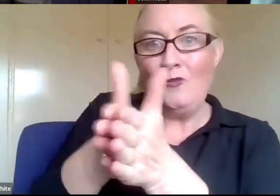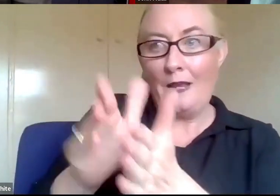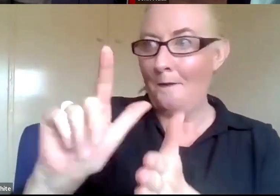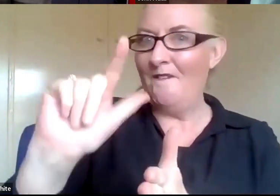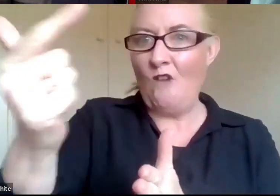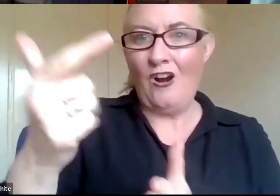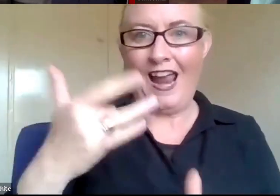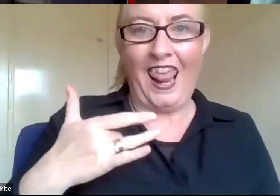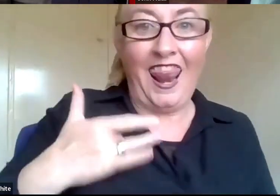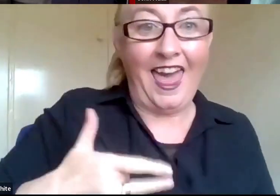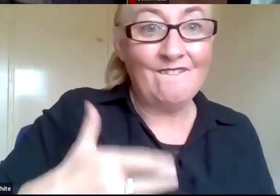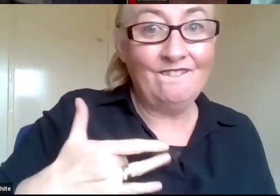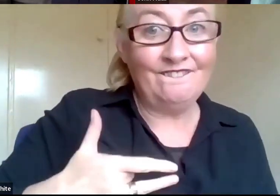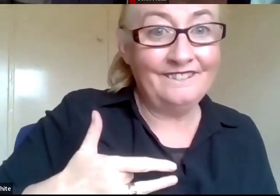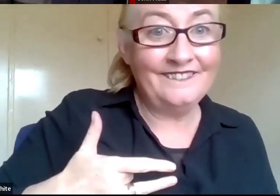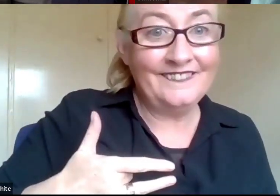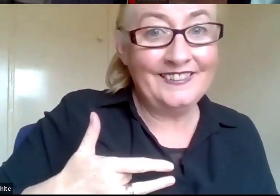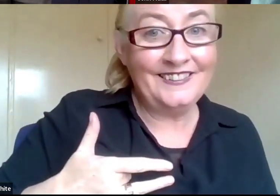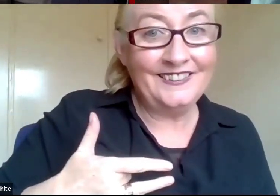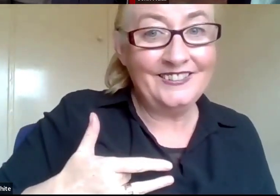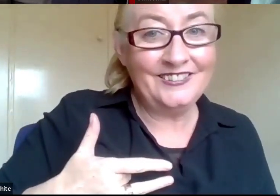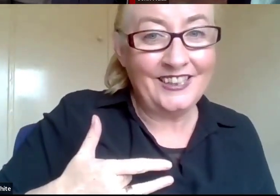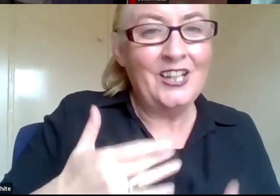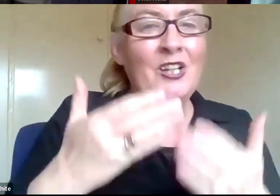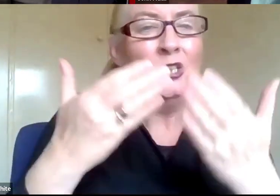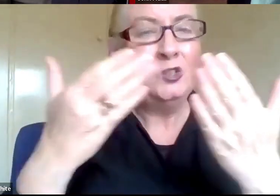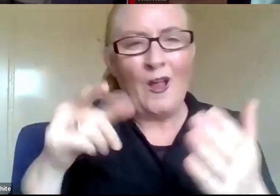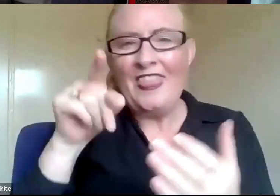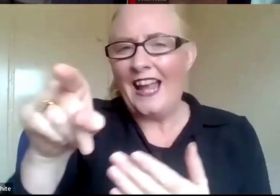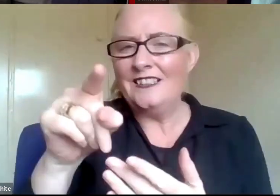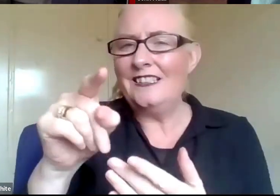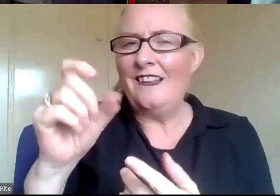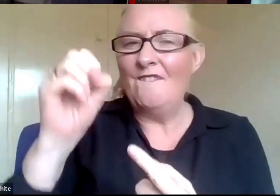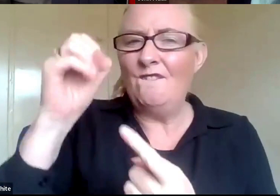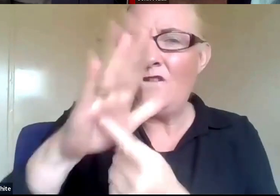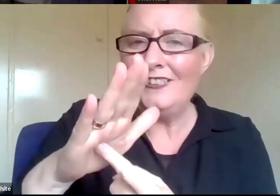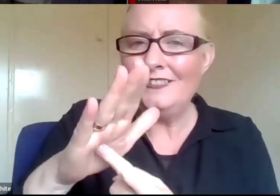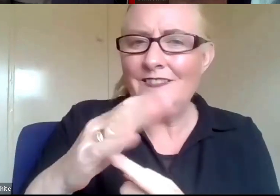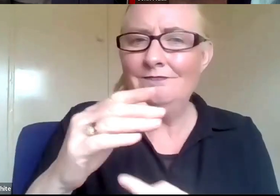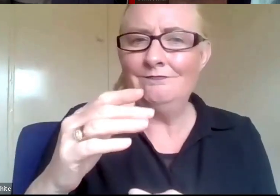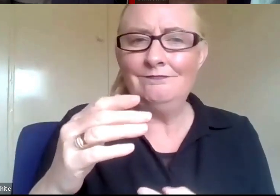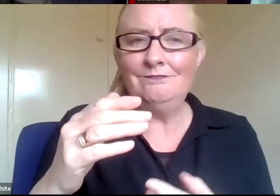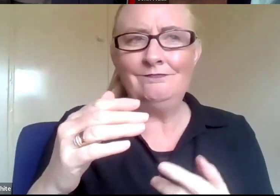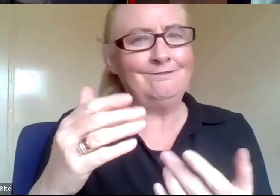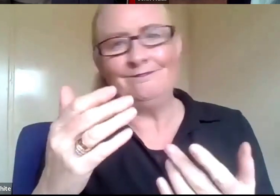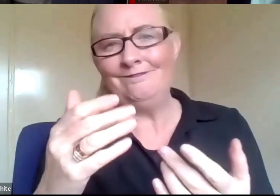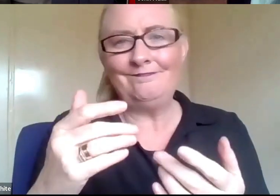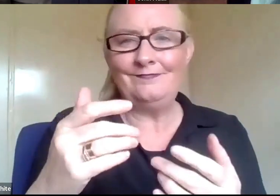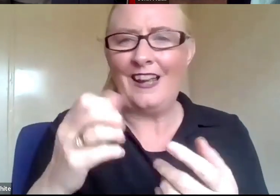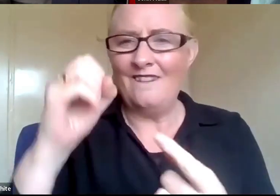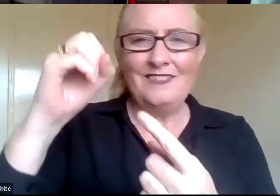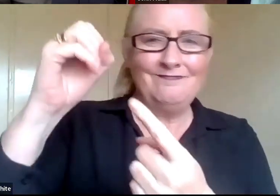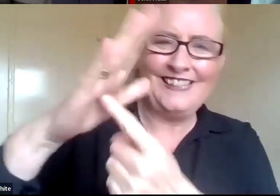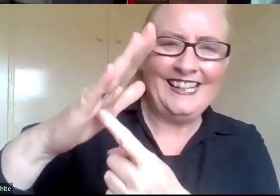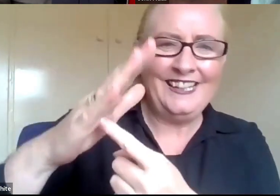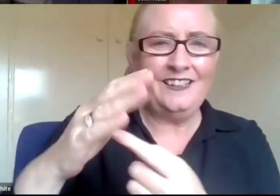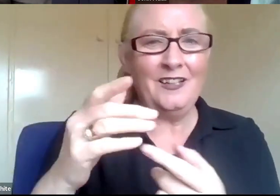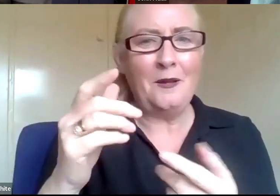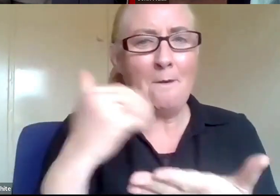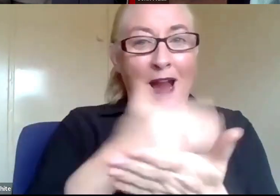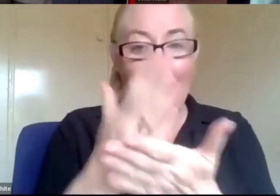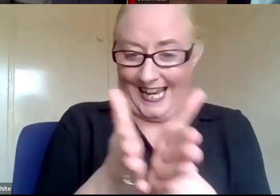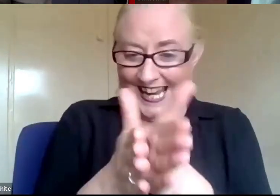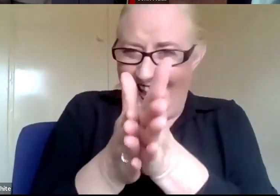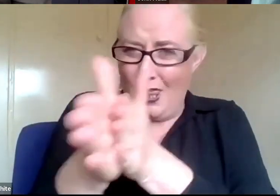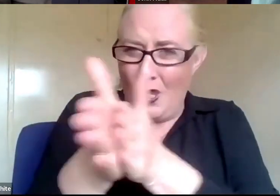So the first key requirement is enthusiasm. And if you know people and work